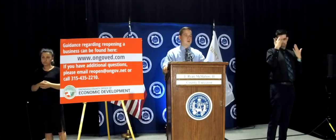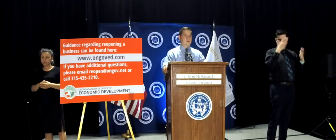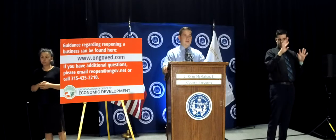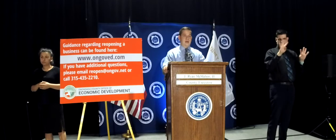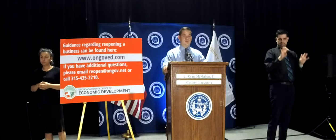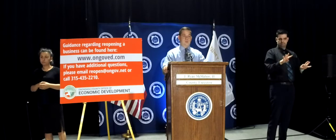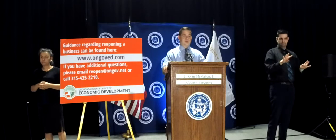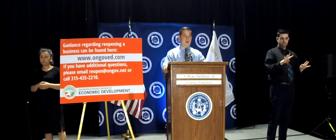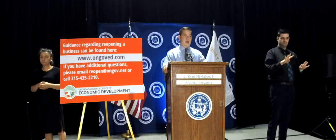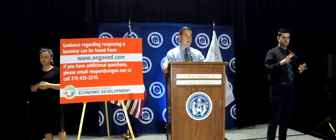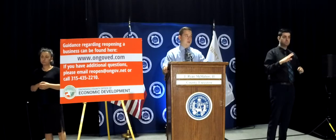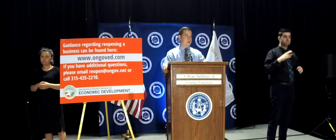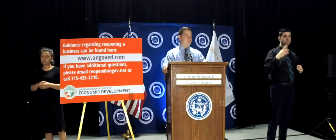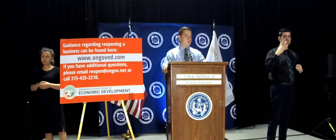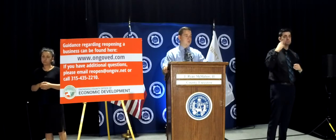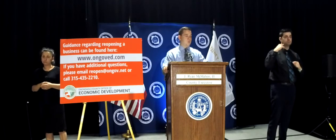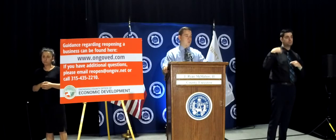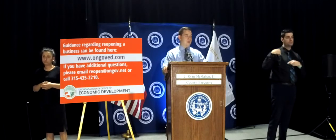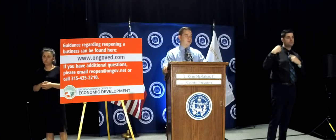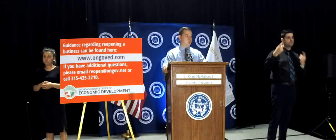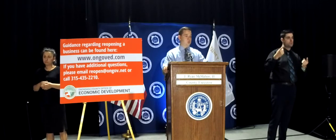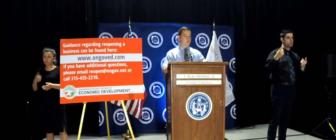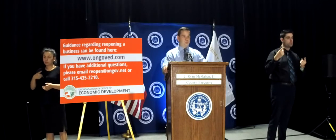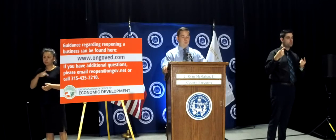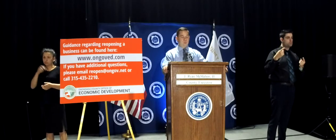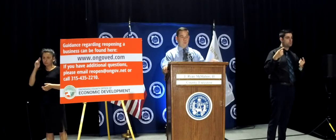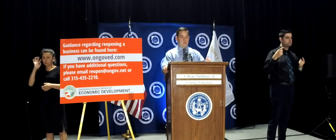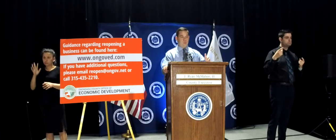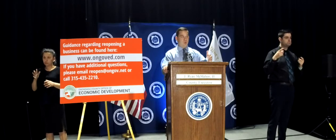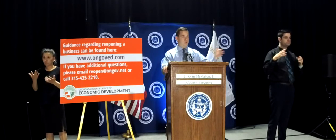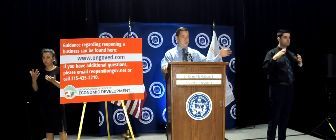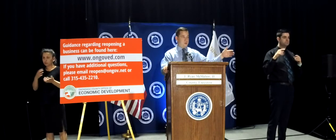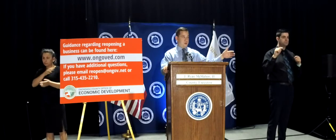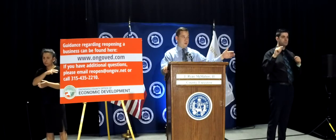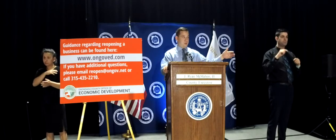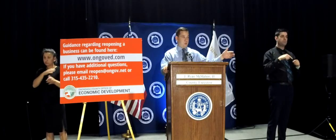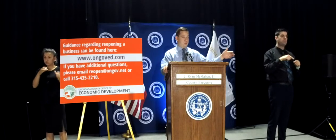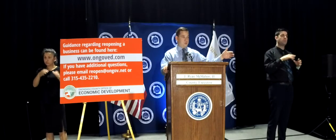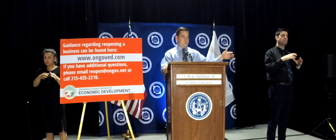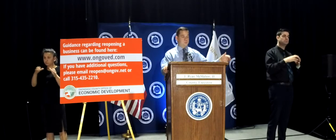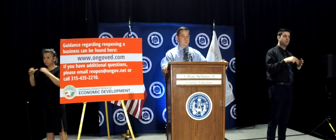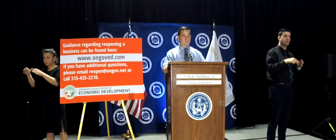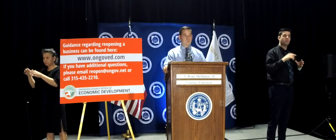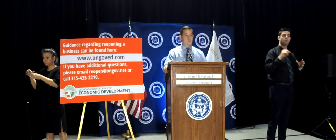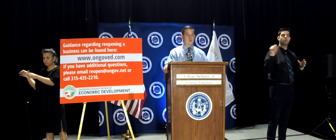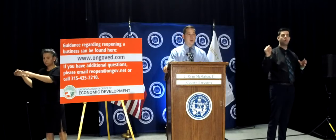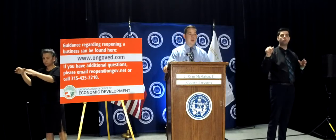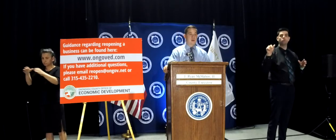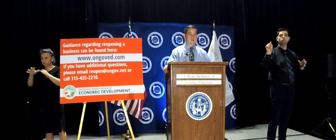that times there'll be a gathering and then folks will want to move into other neighborhoods.